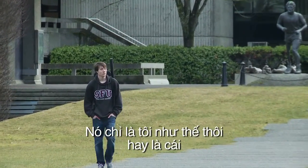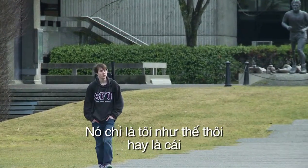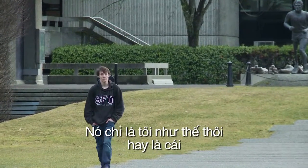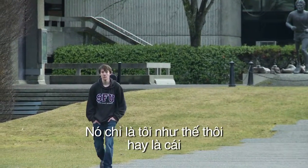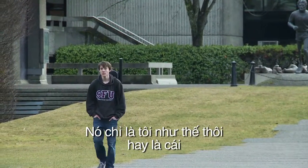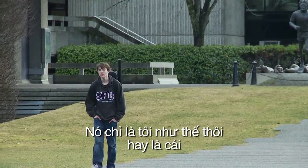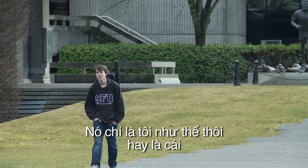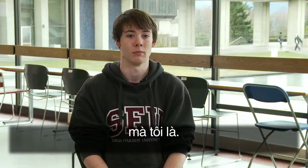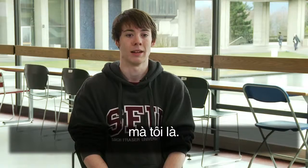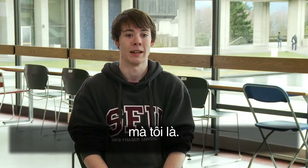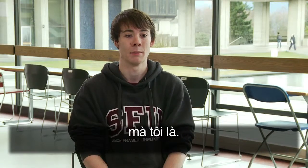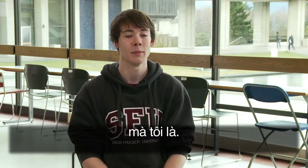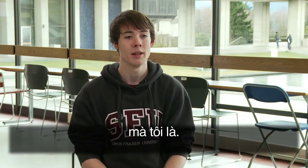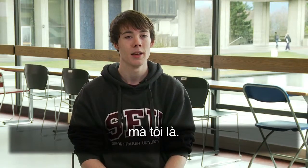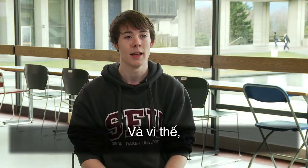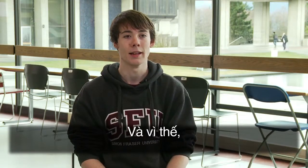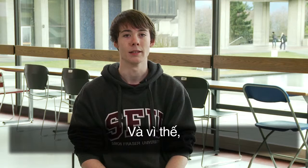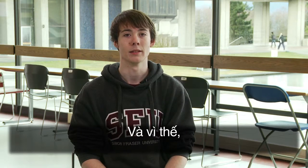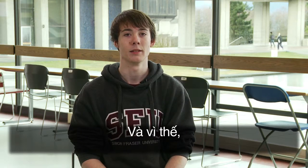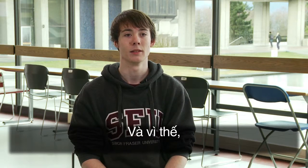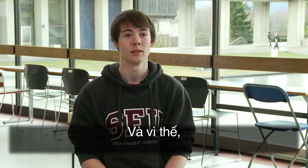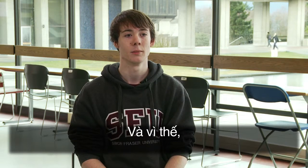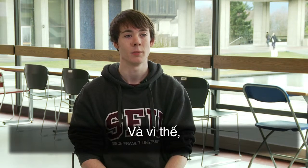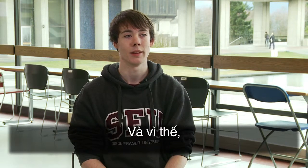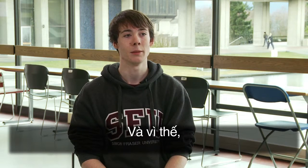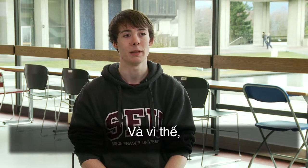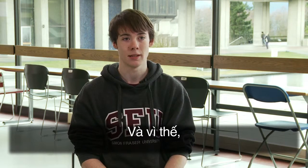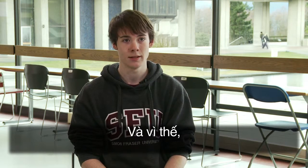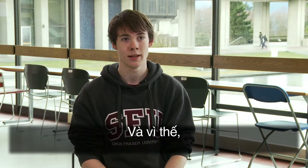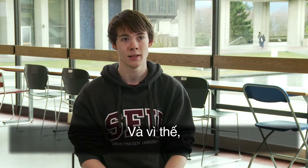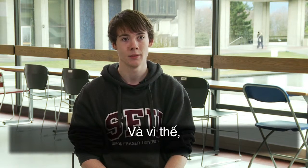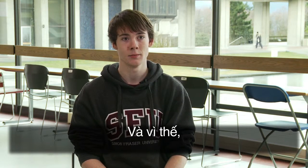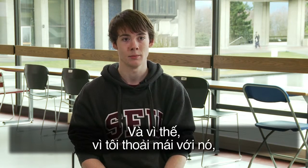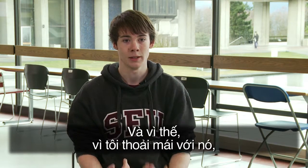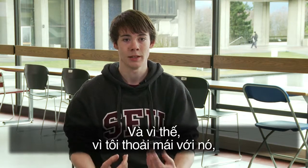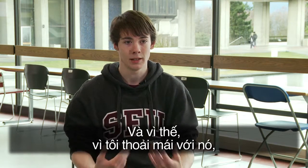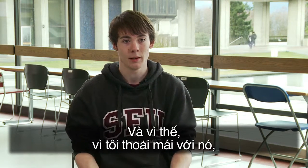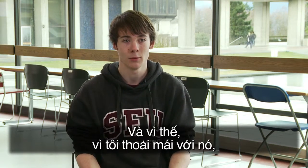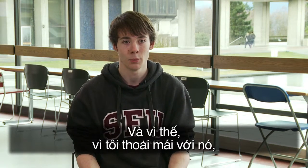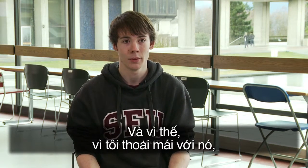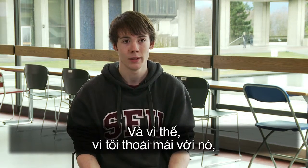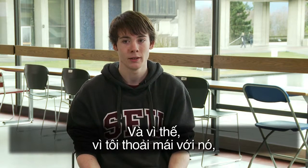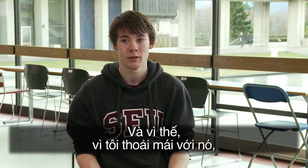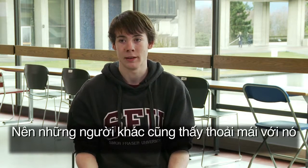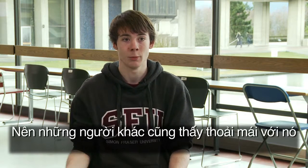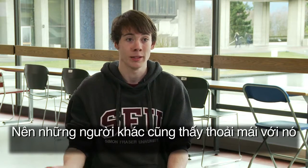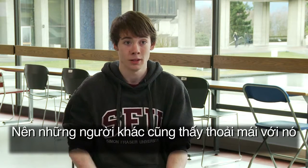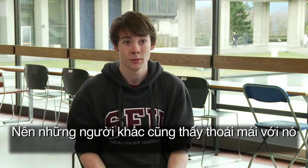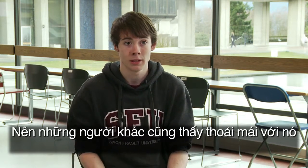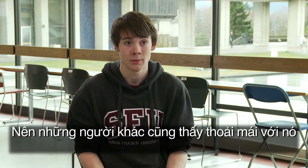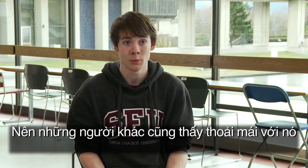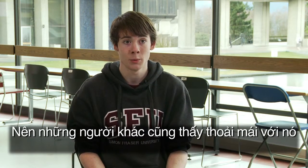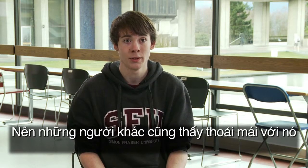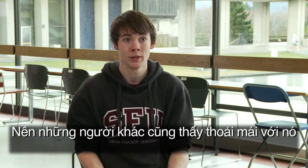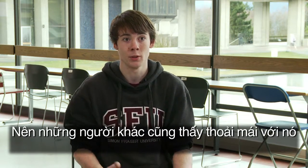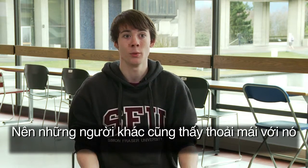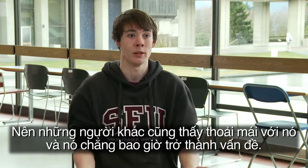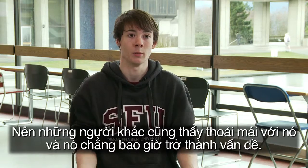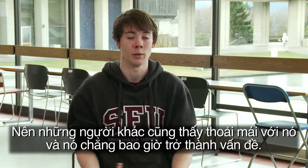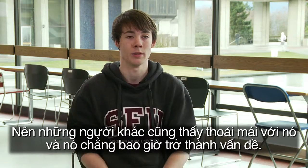I am. And I think because of that, me being comfortable with it, everybody else was comfortable with it too. And there